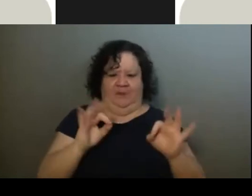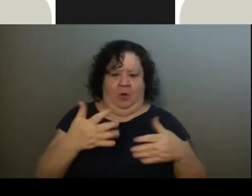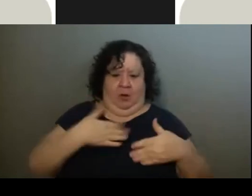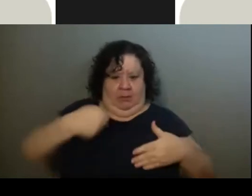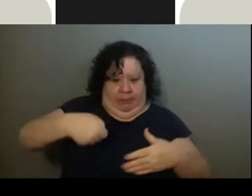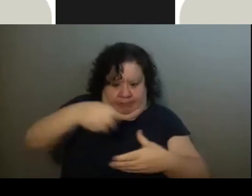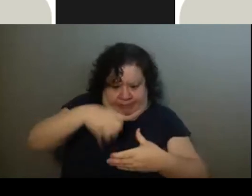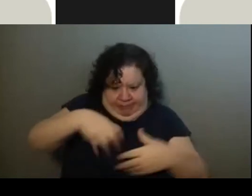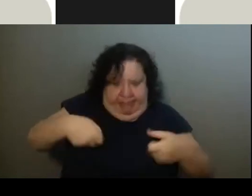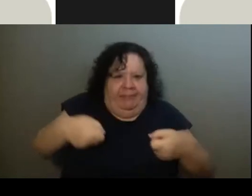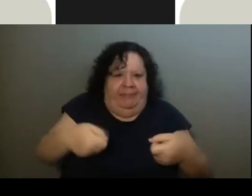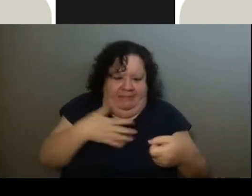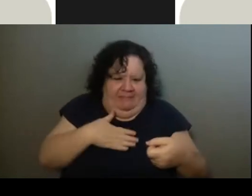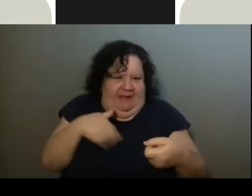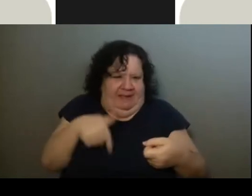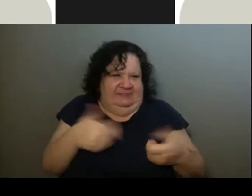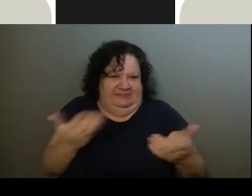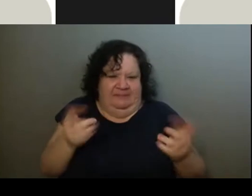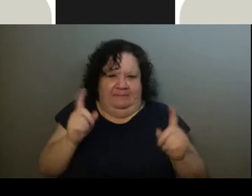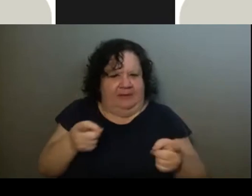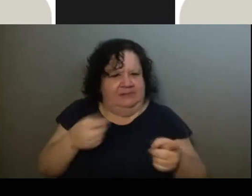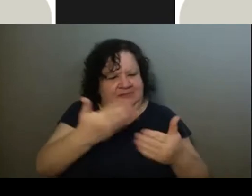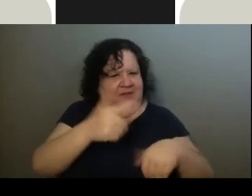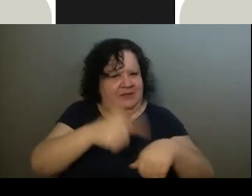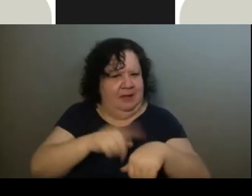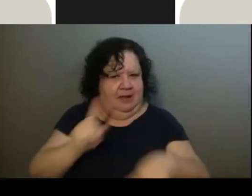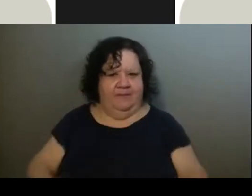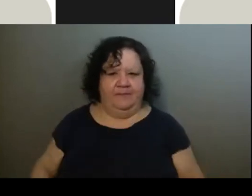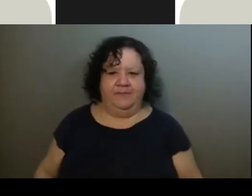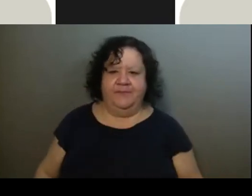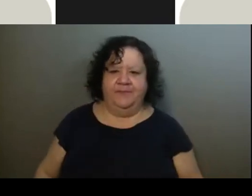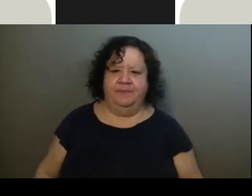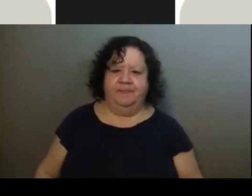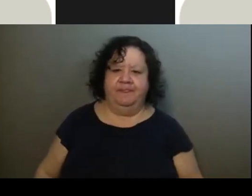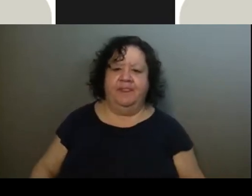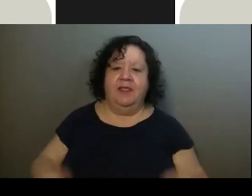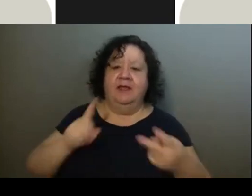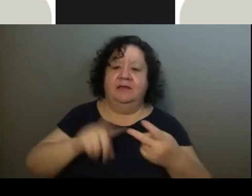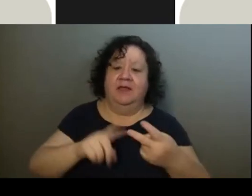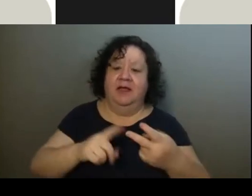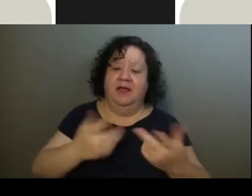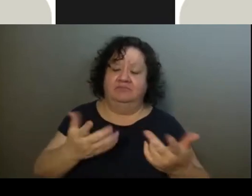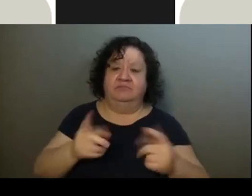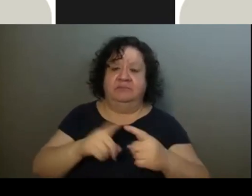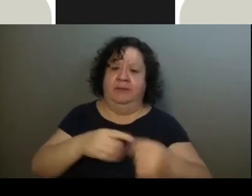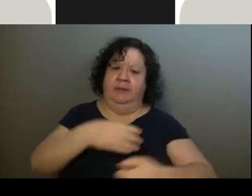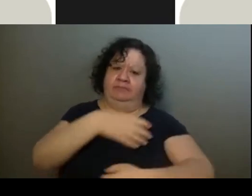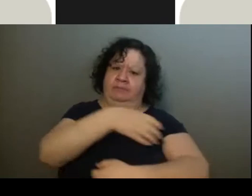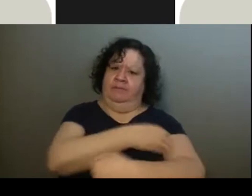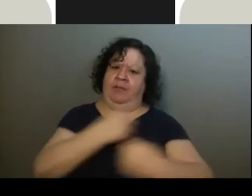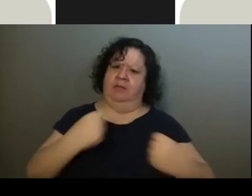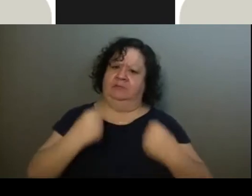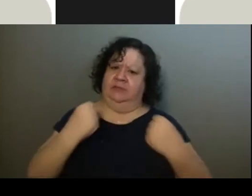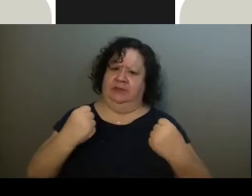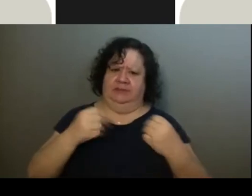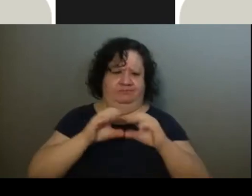we, react in the DRR with regard to early warning sign? And the third one, which